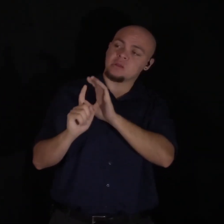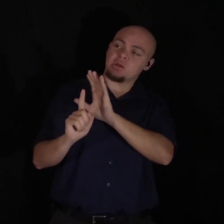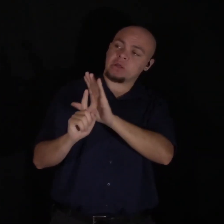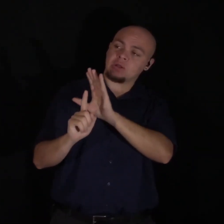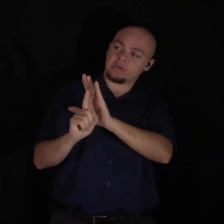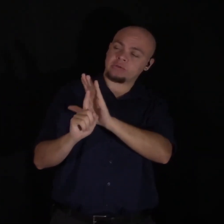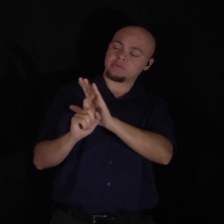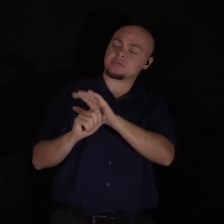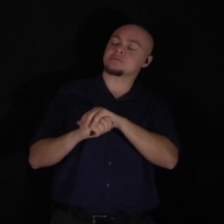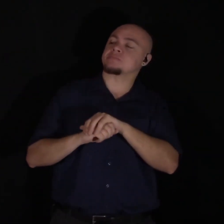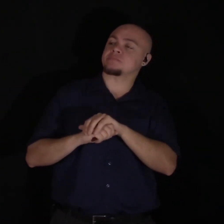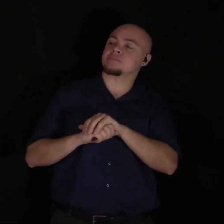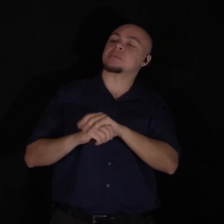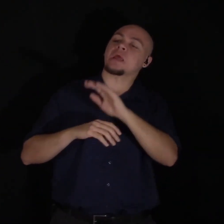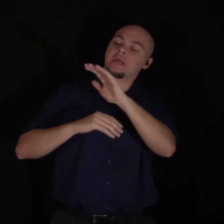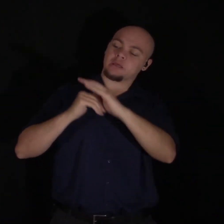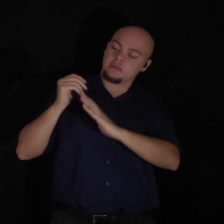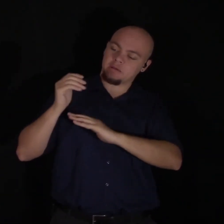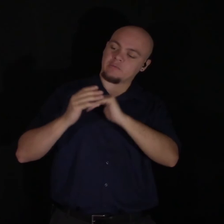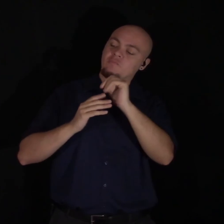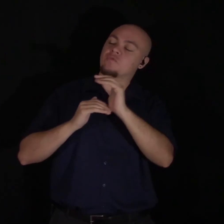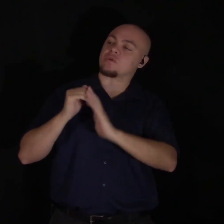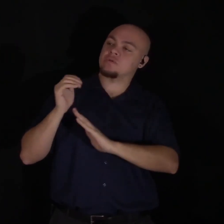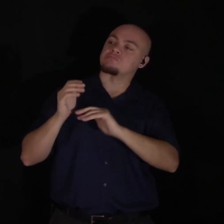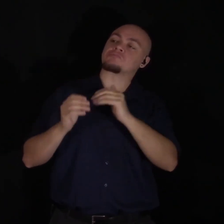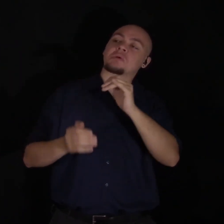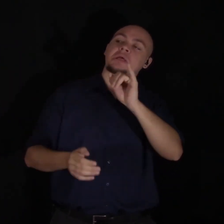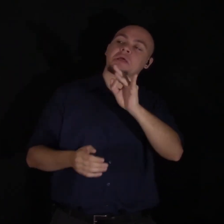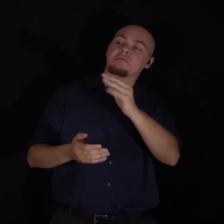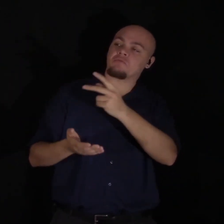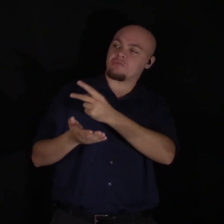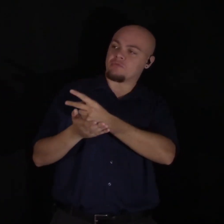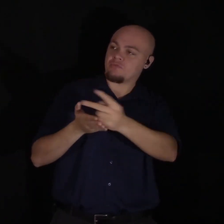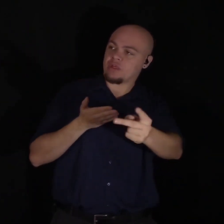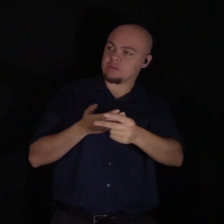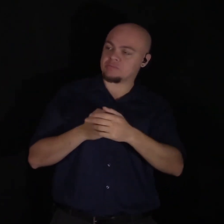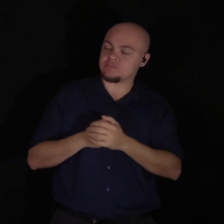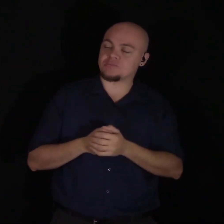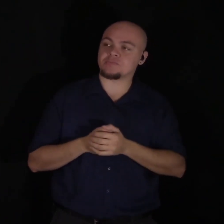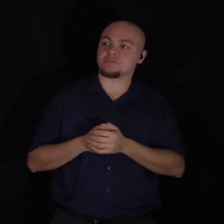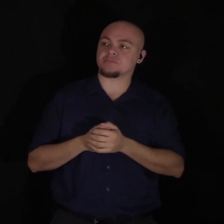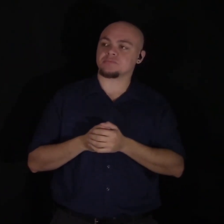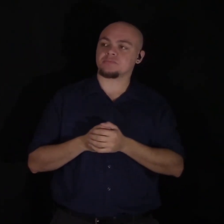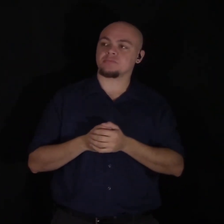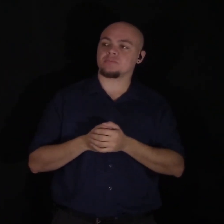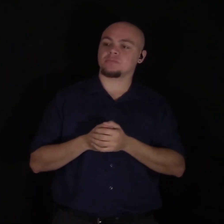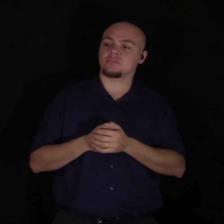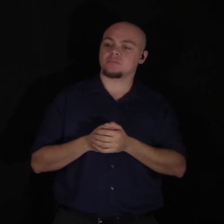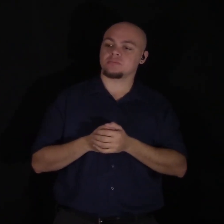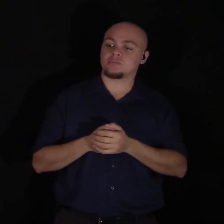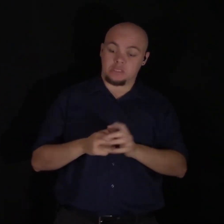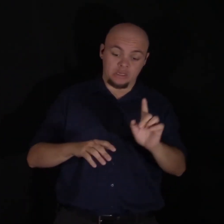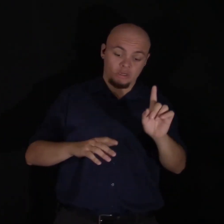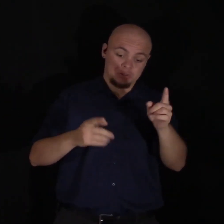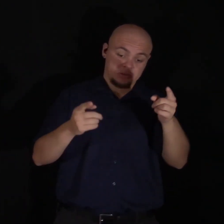and console you in case of failure. Prepare to hear of occurrences which are usually